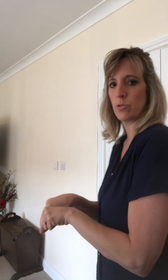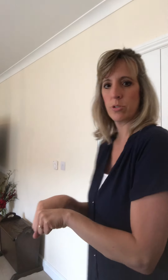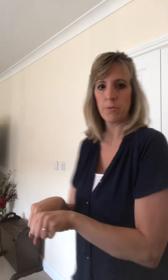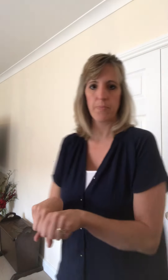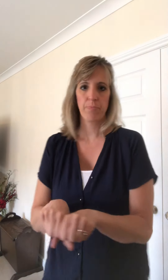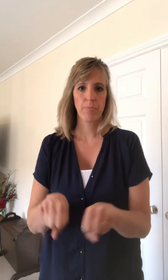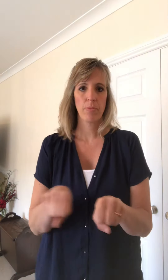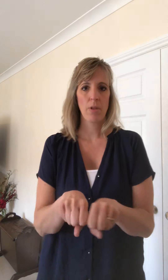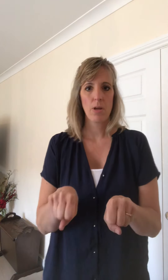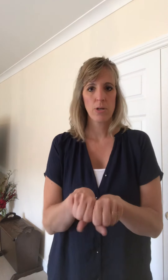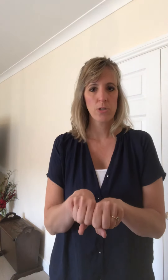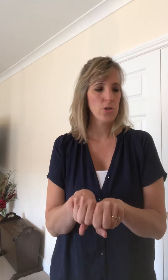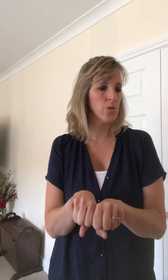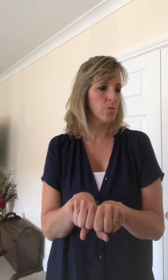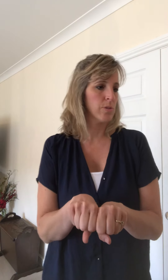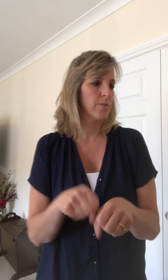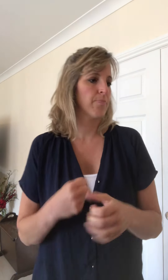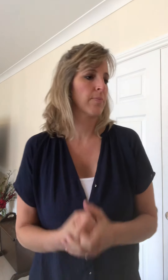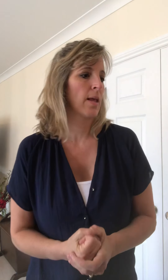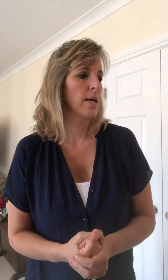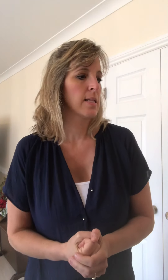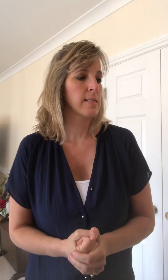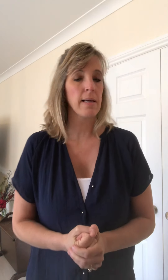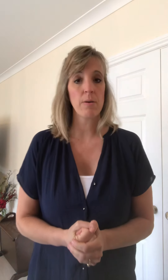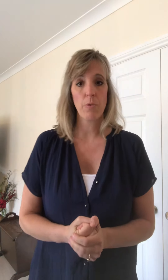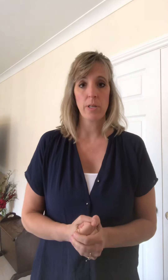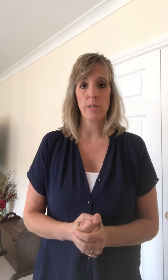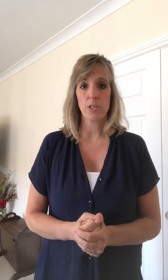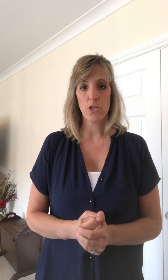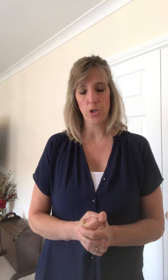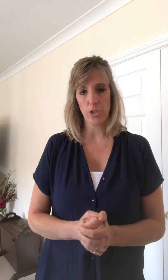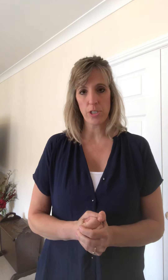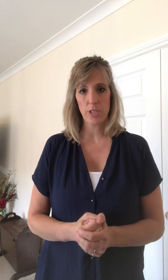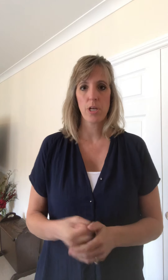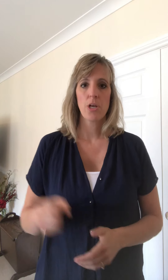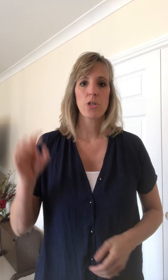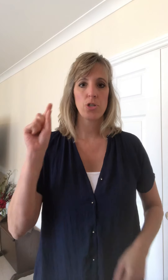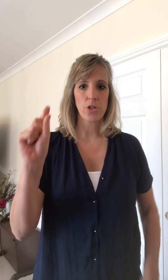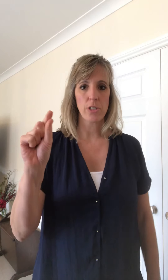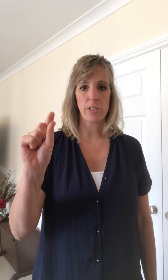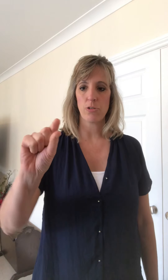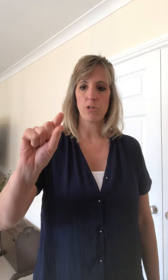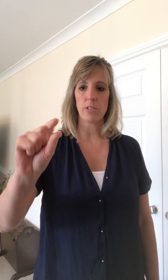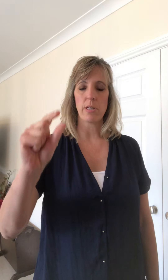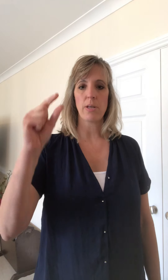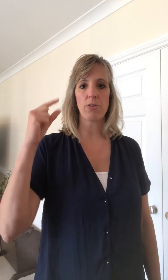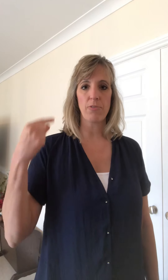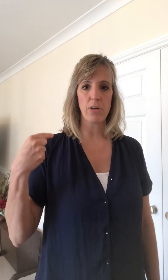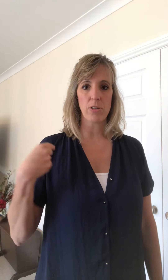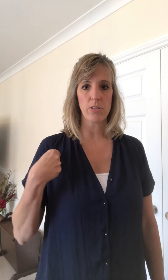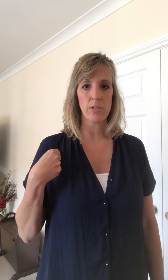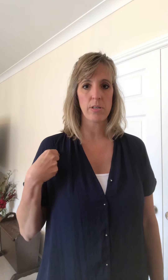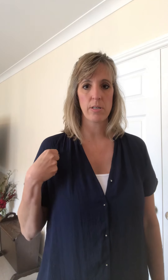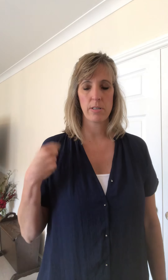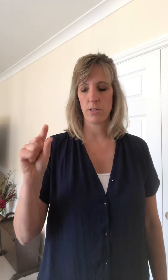Shoes. Shoes. The second one is shirt. Shirt is you just take your finger,